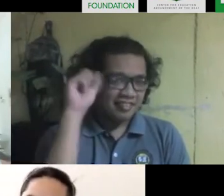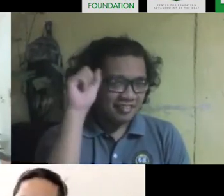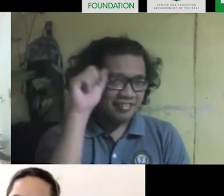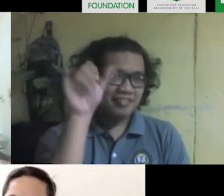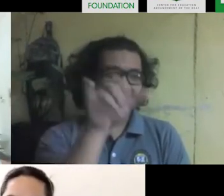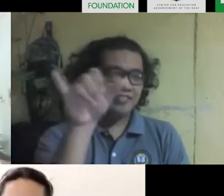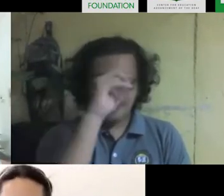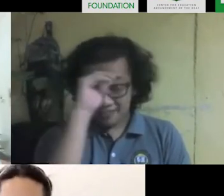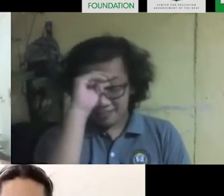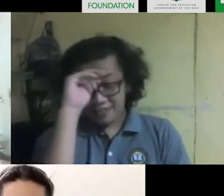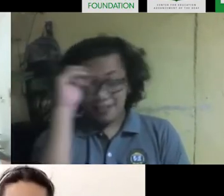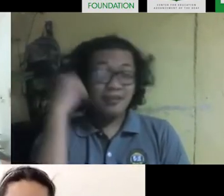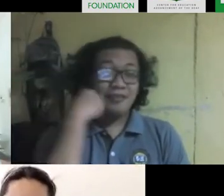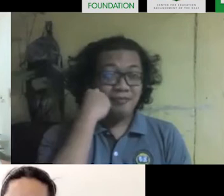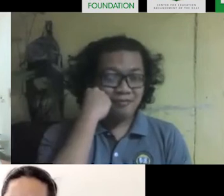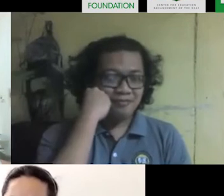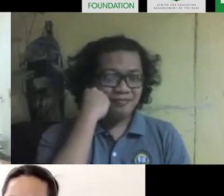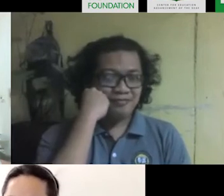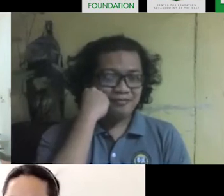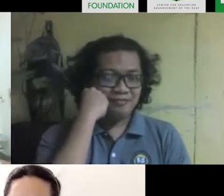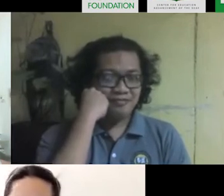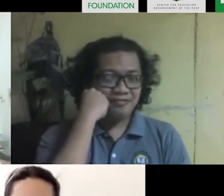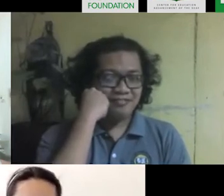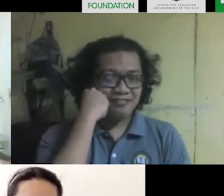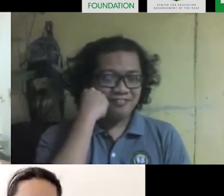Jasmine saying, yeah, I got the same thing.